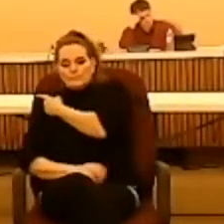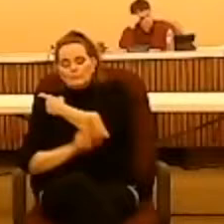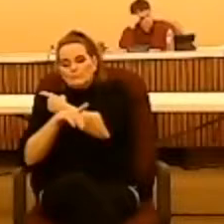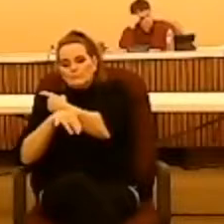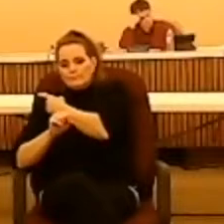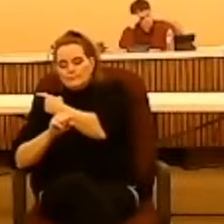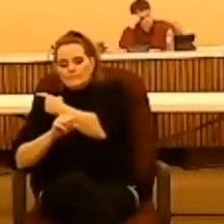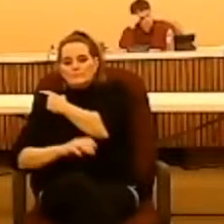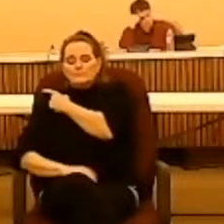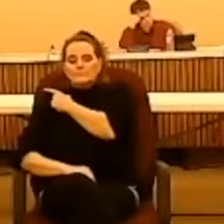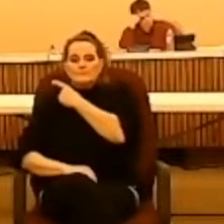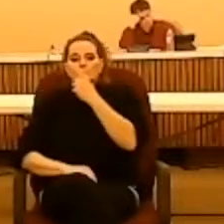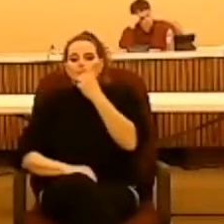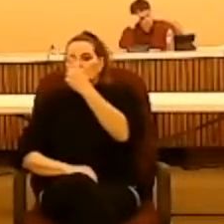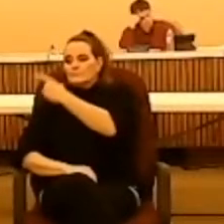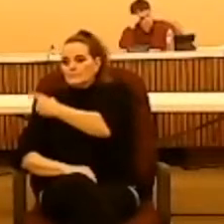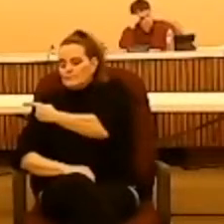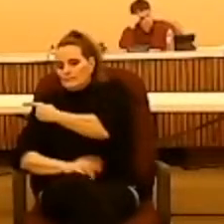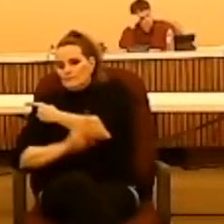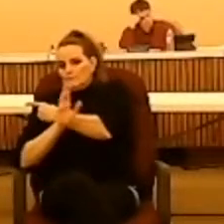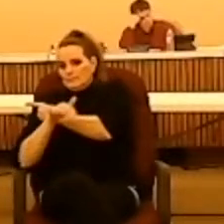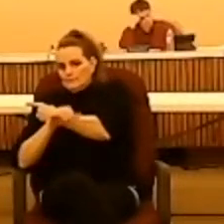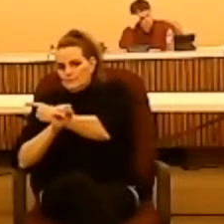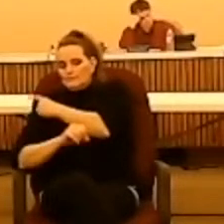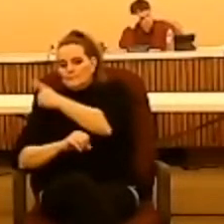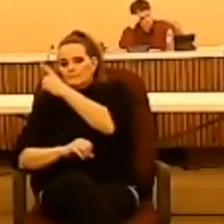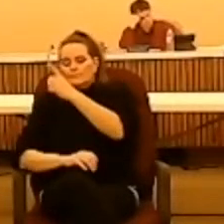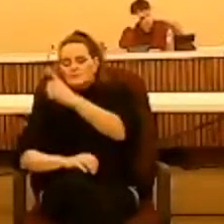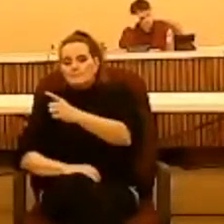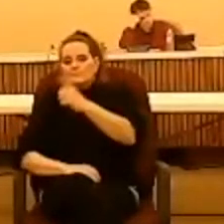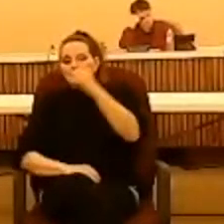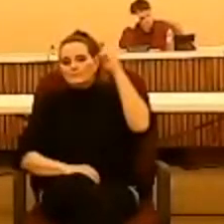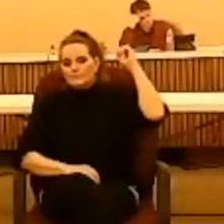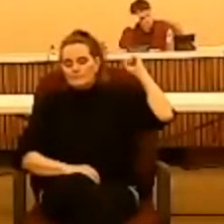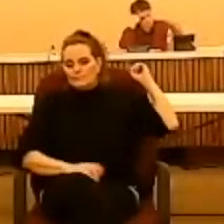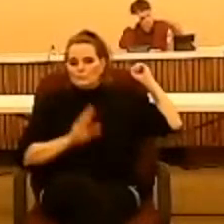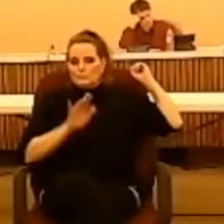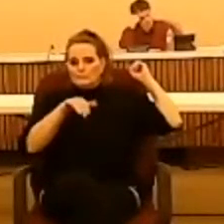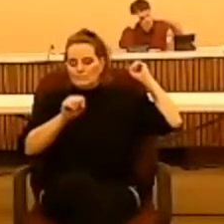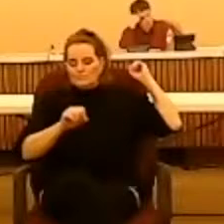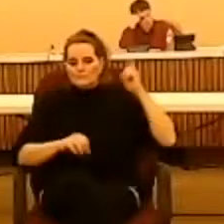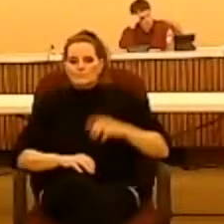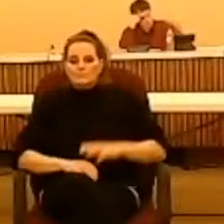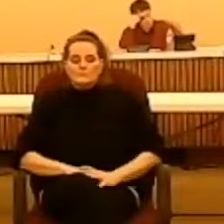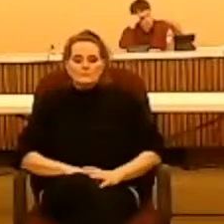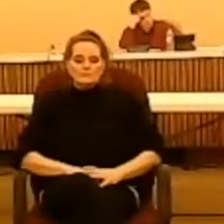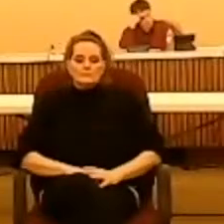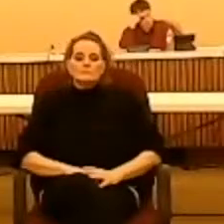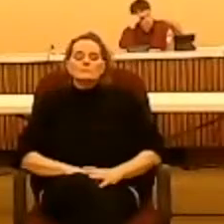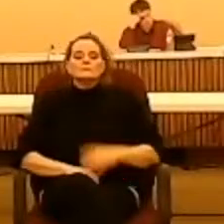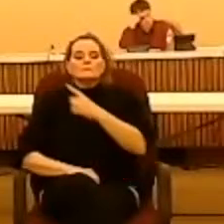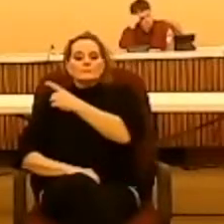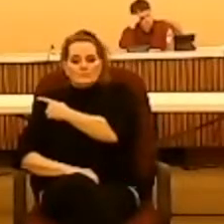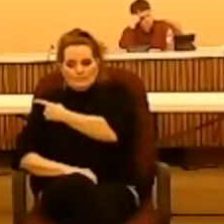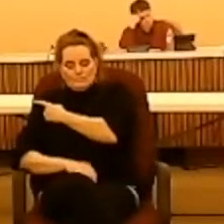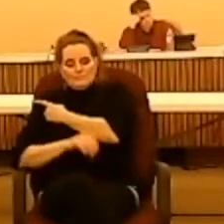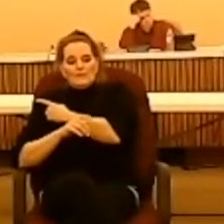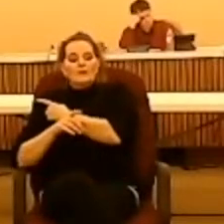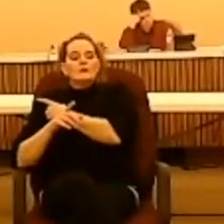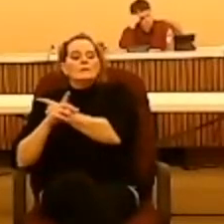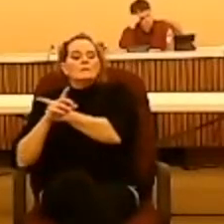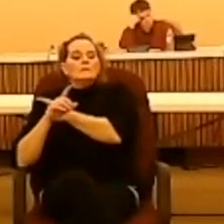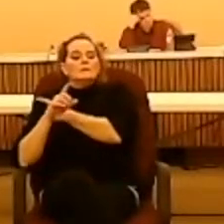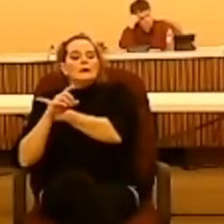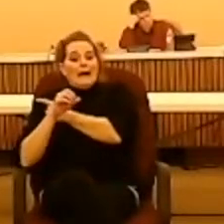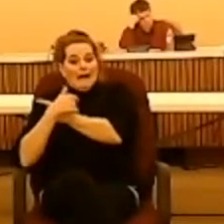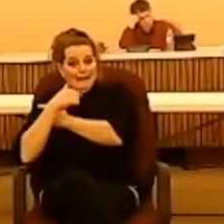Safranek, Aye. Councilmember Bolzner, Aye. Supervisor Schultz. Aye. Supervisor Schultz and fellow board